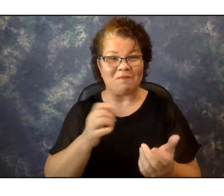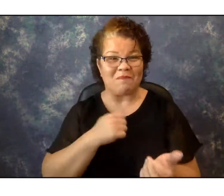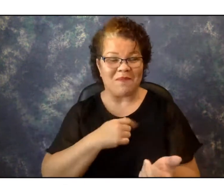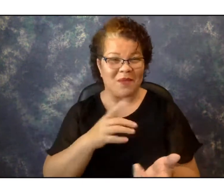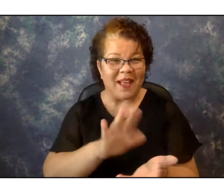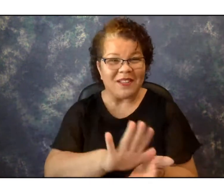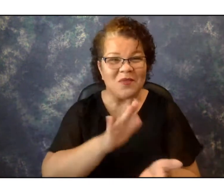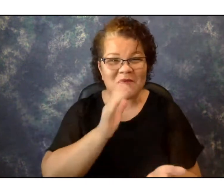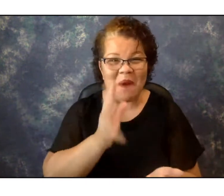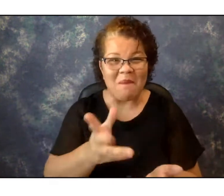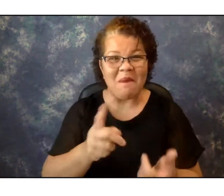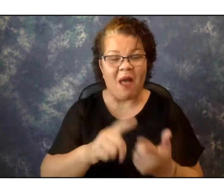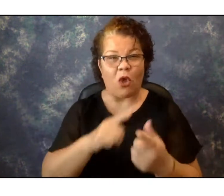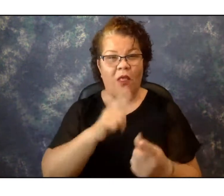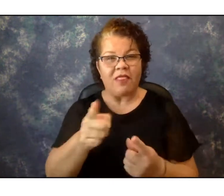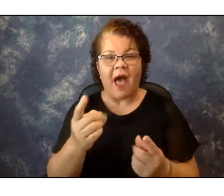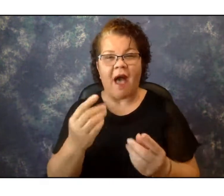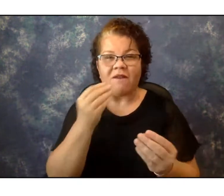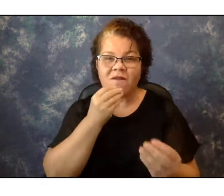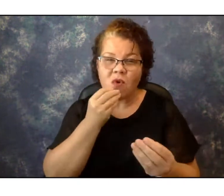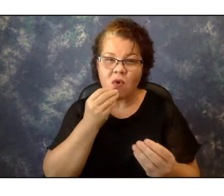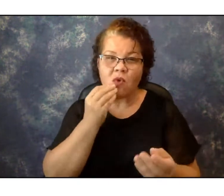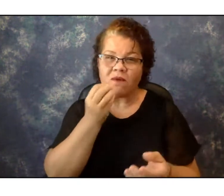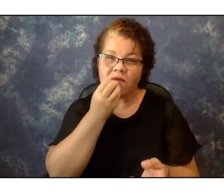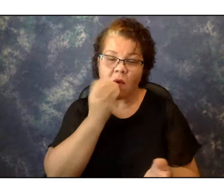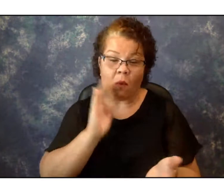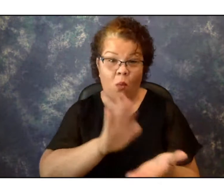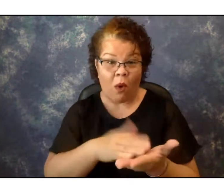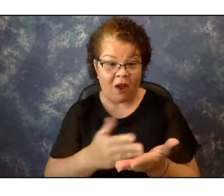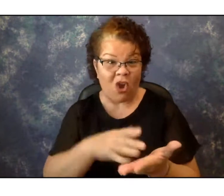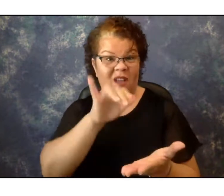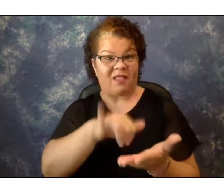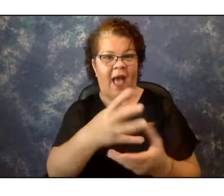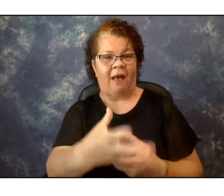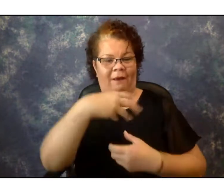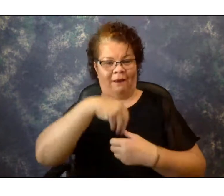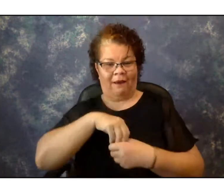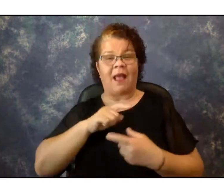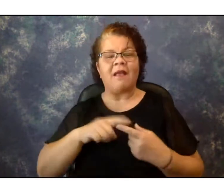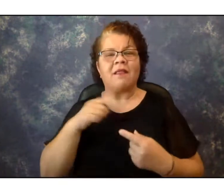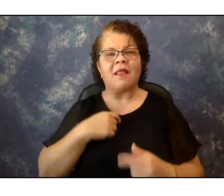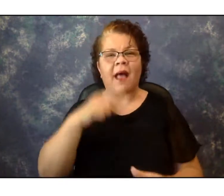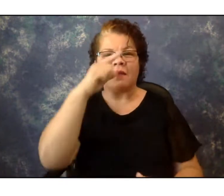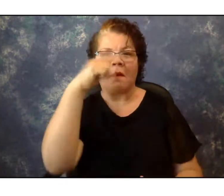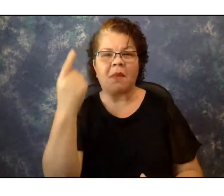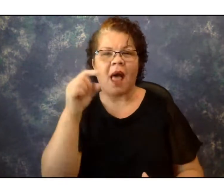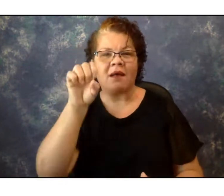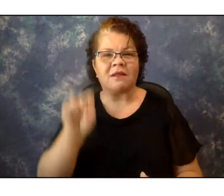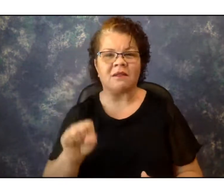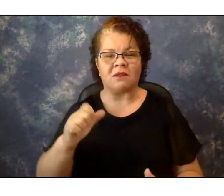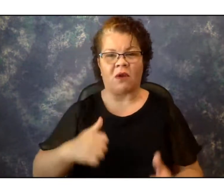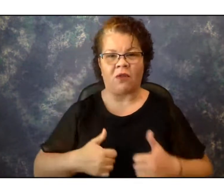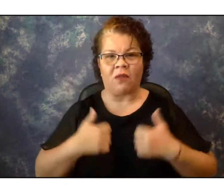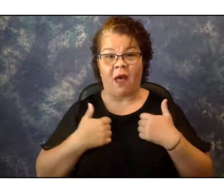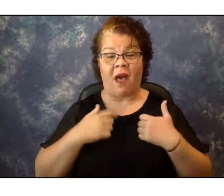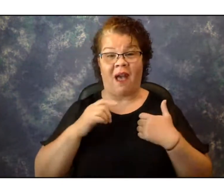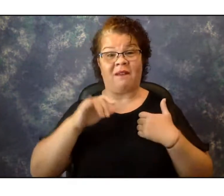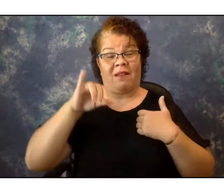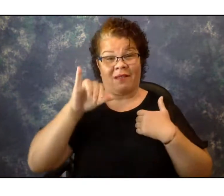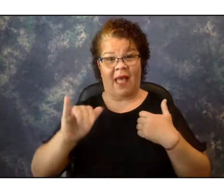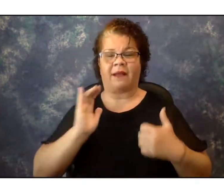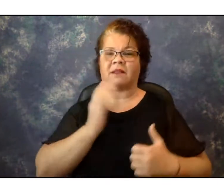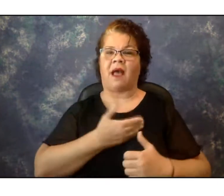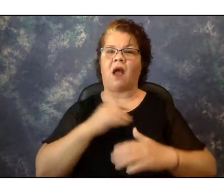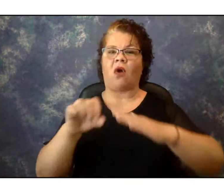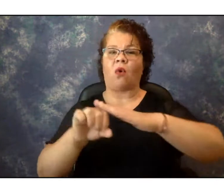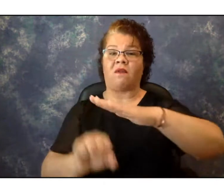carries with us. So those cultural aspects of Black Southern life, which are foundational, not just to Black folks,